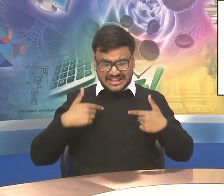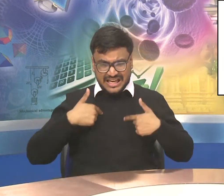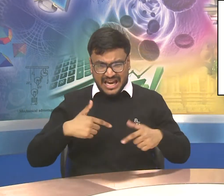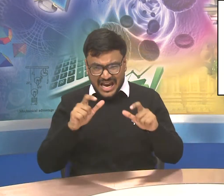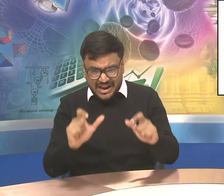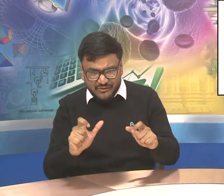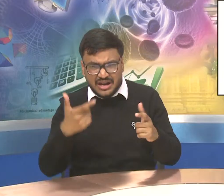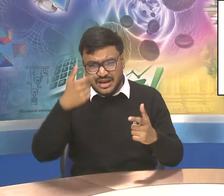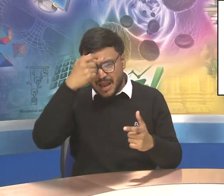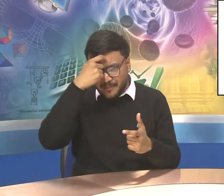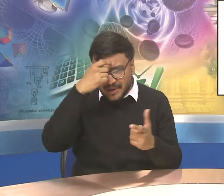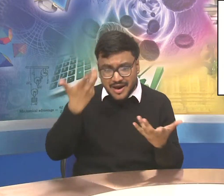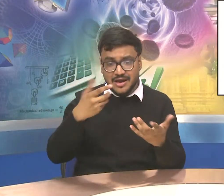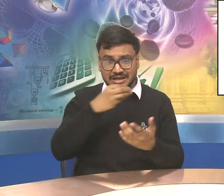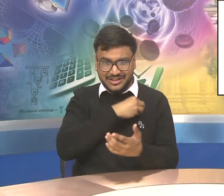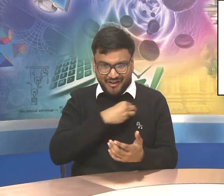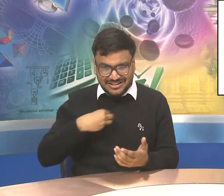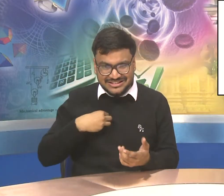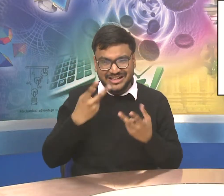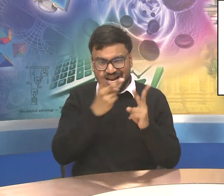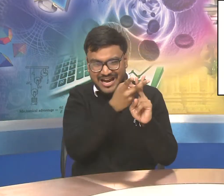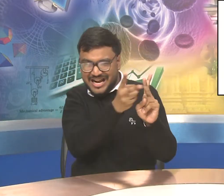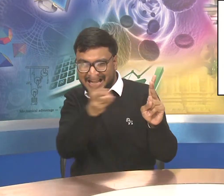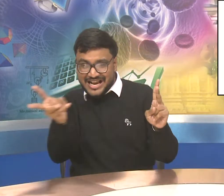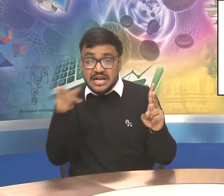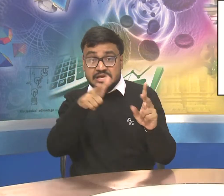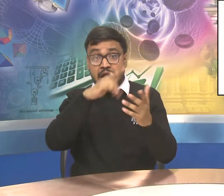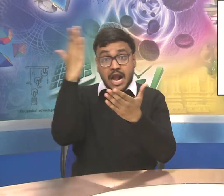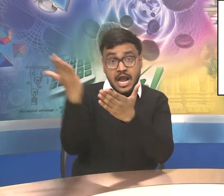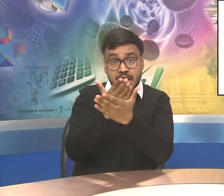And also for their health care,